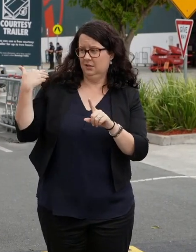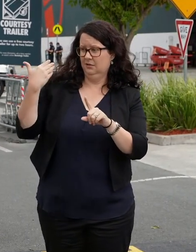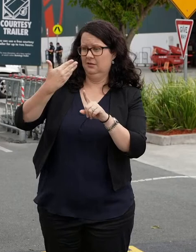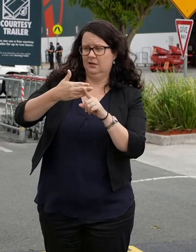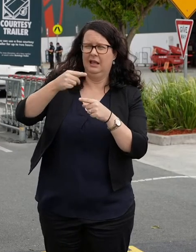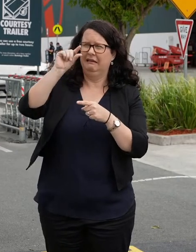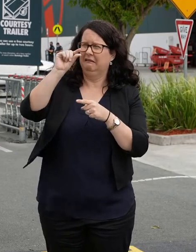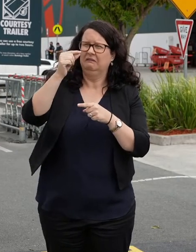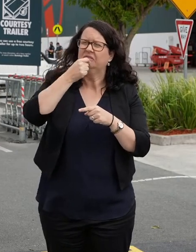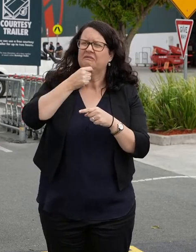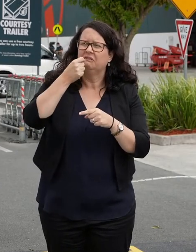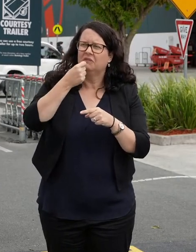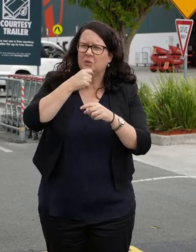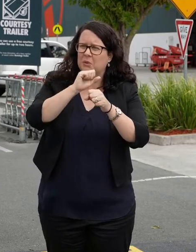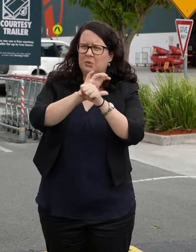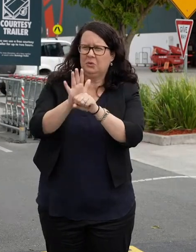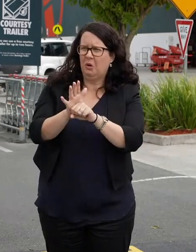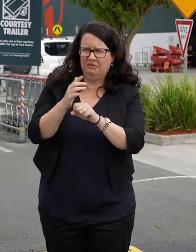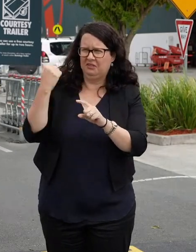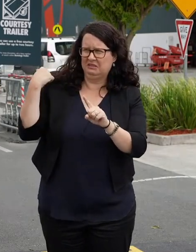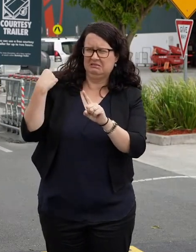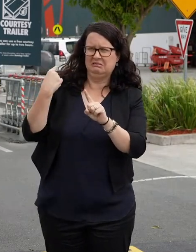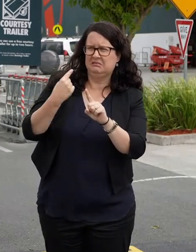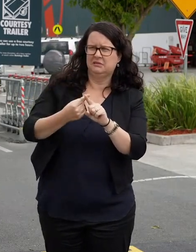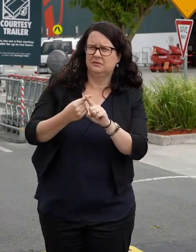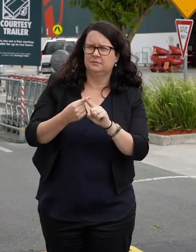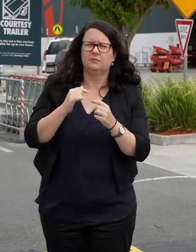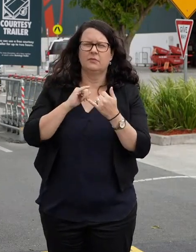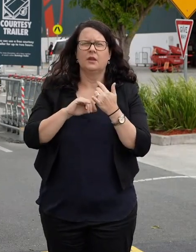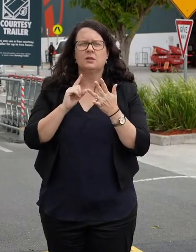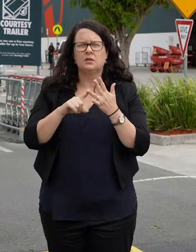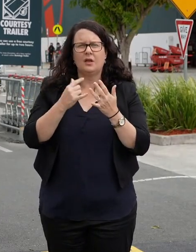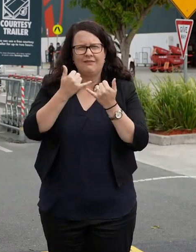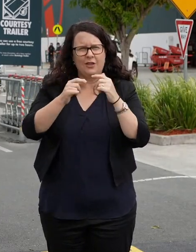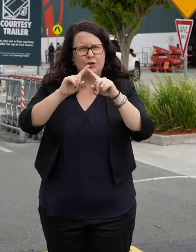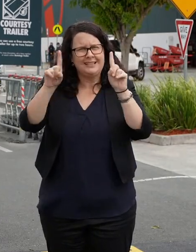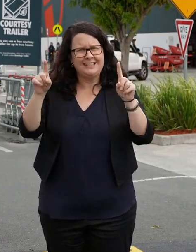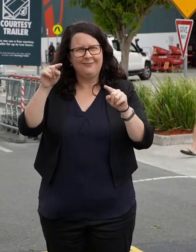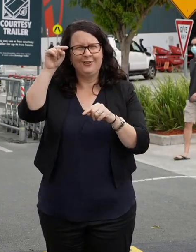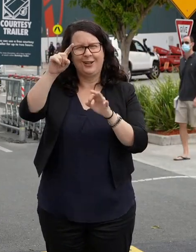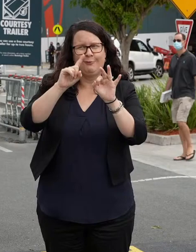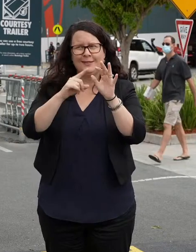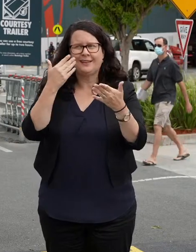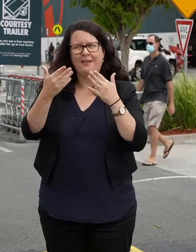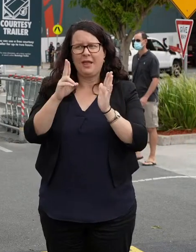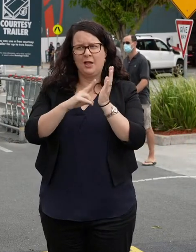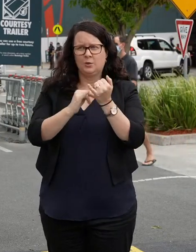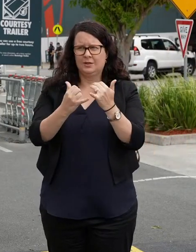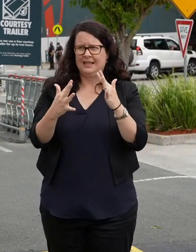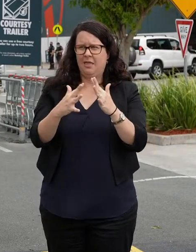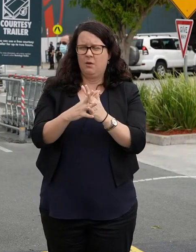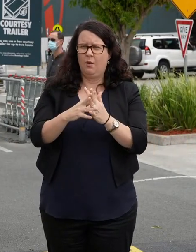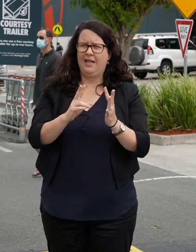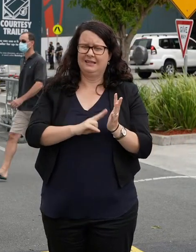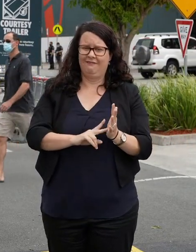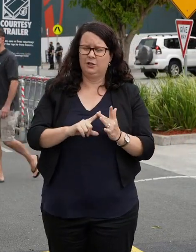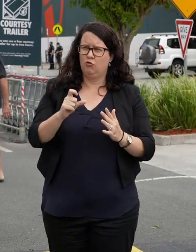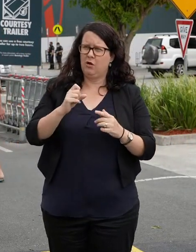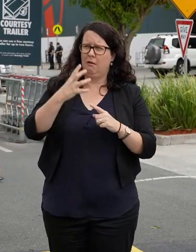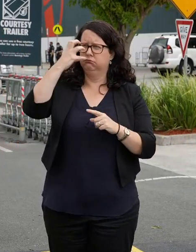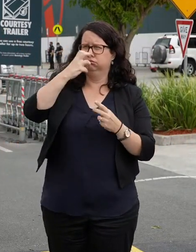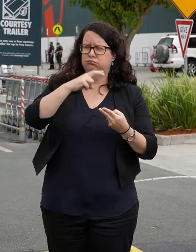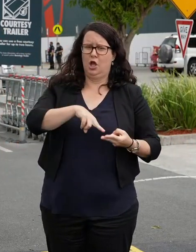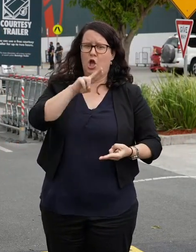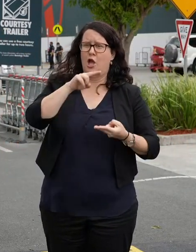also the number of positive cases we had. So, it is very different in New South Wales and Victoria with such high cases